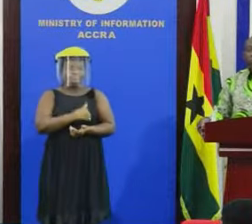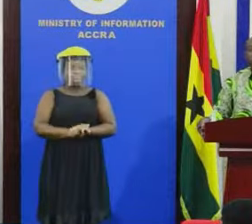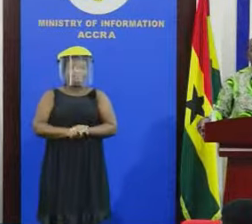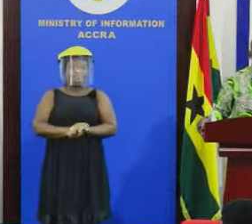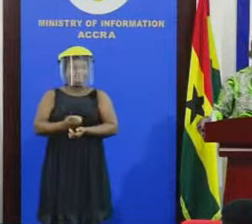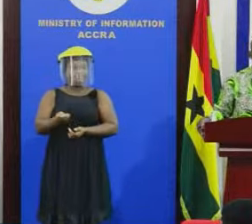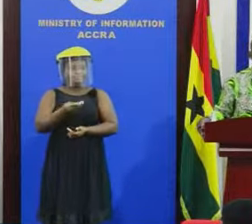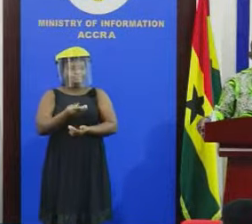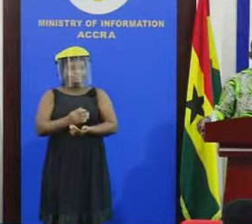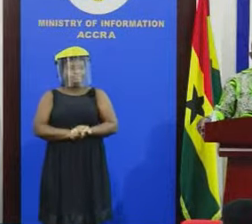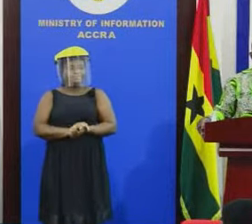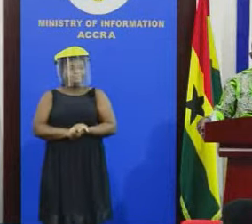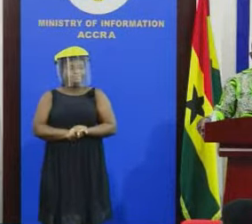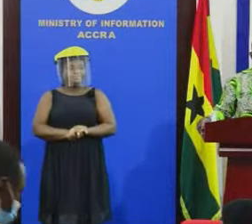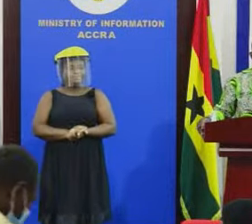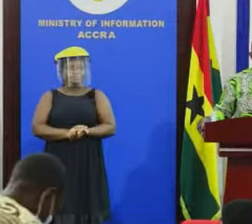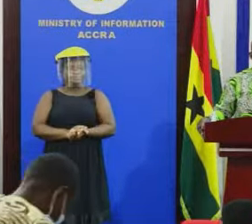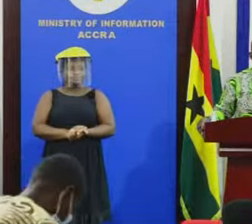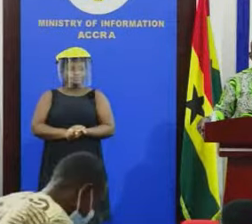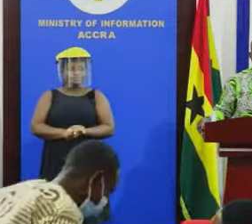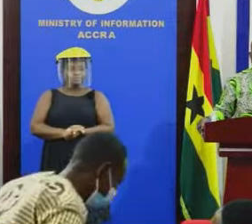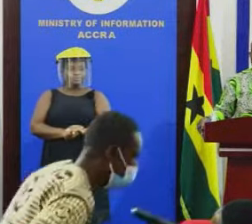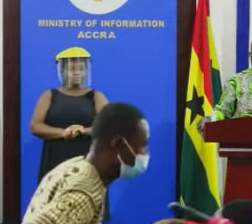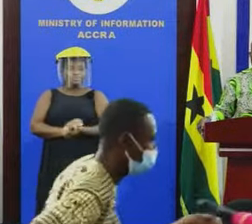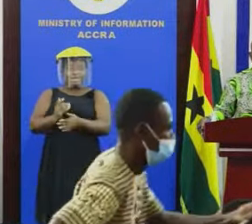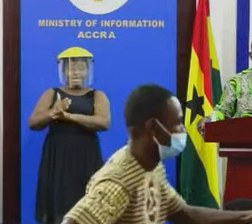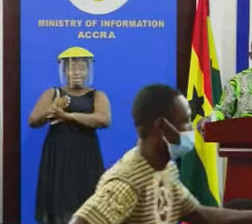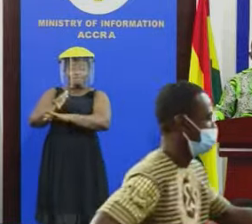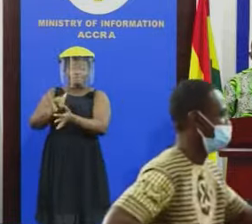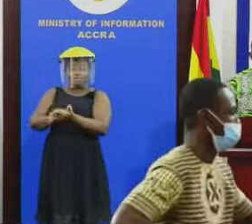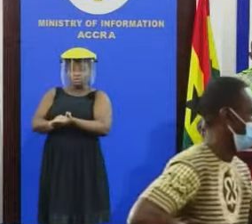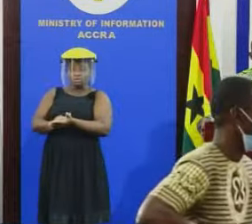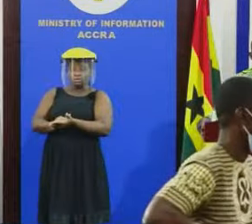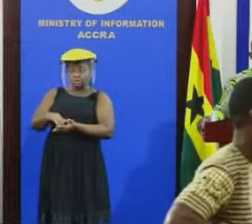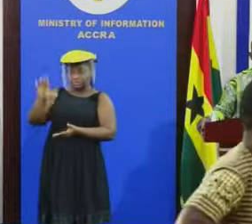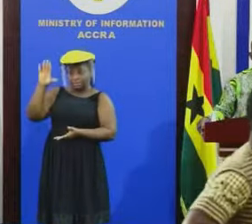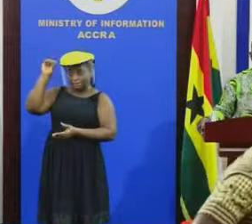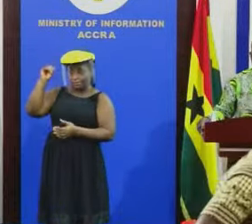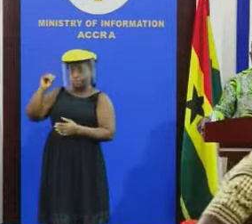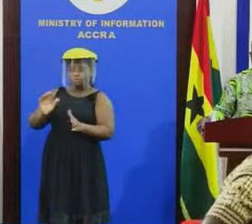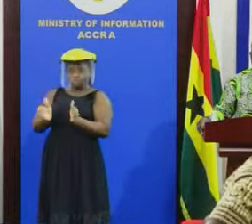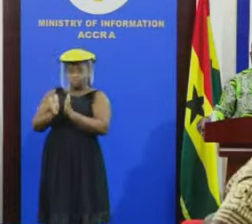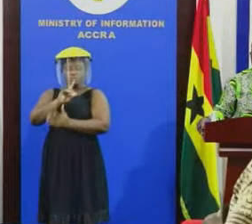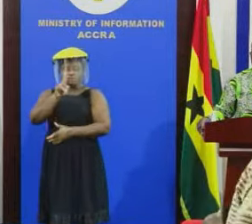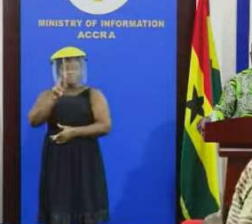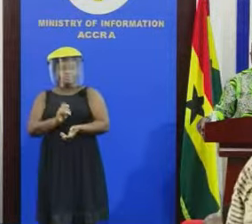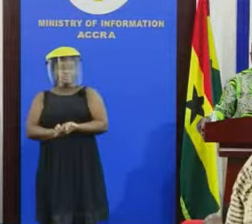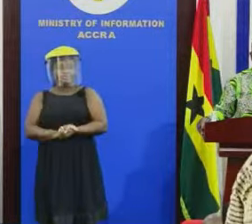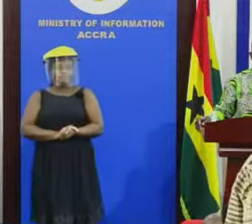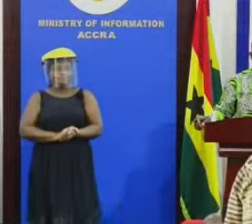bring the microphone to Shika. Then after that, we would we'll deal with the men.